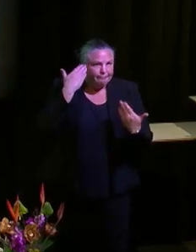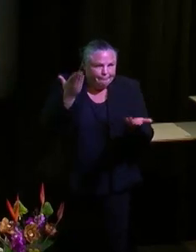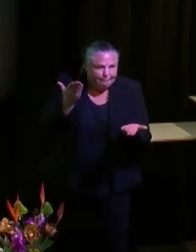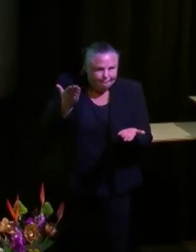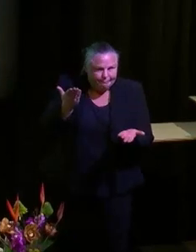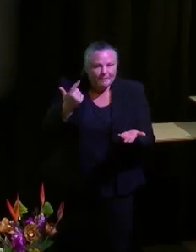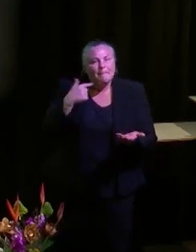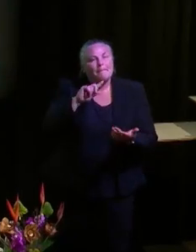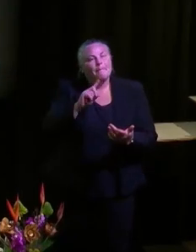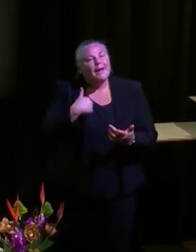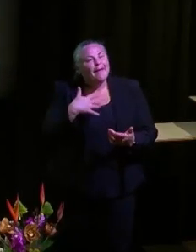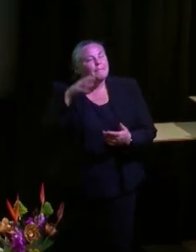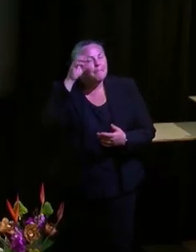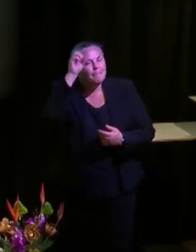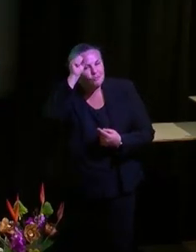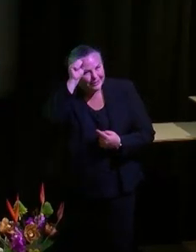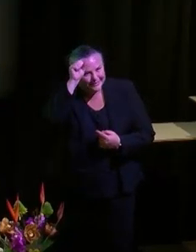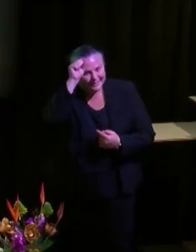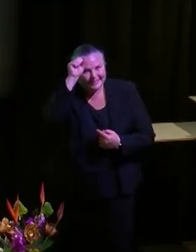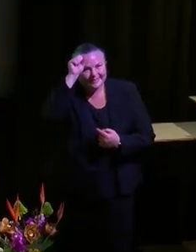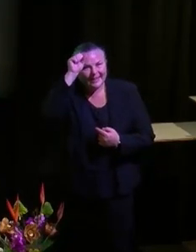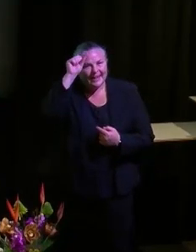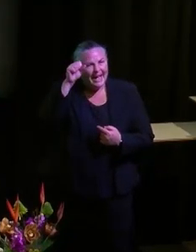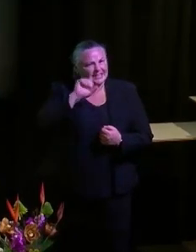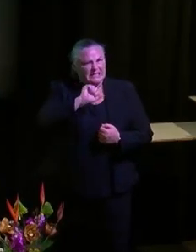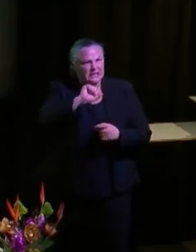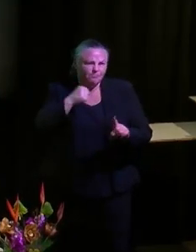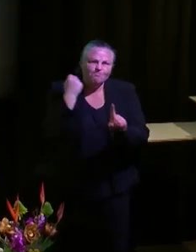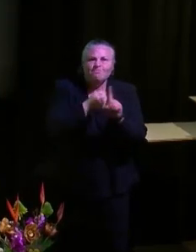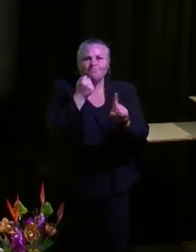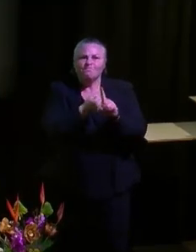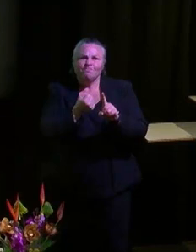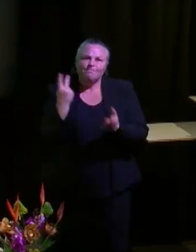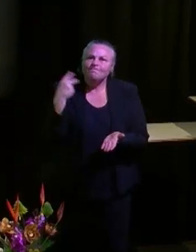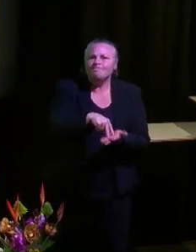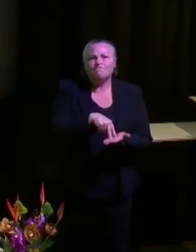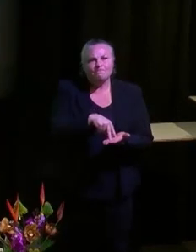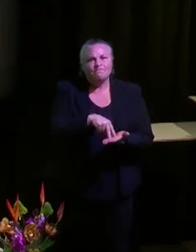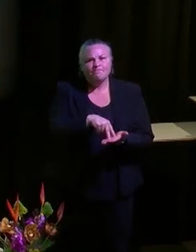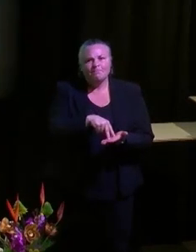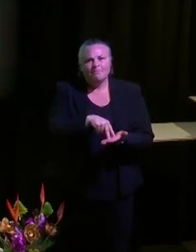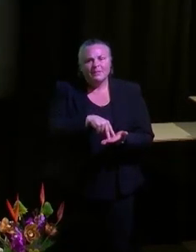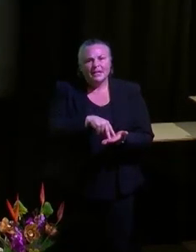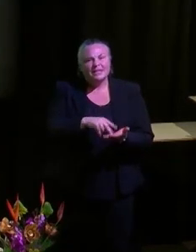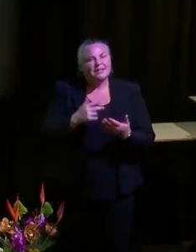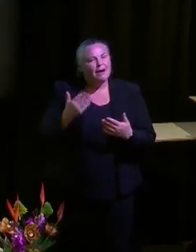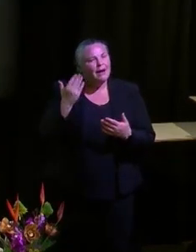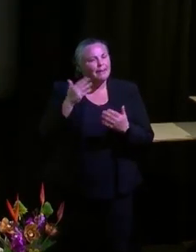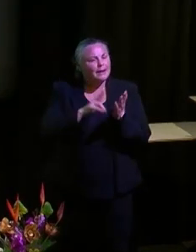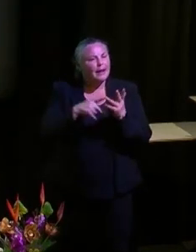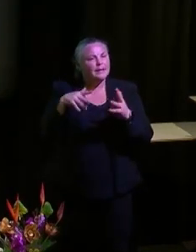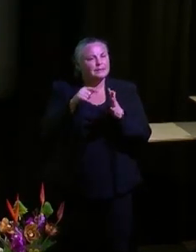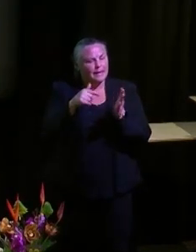memories and the radical activism as well, when I did The Night by the Fire last week, I brought a